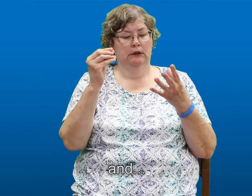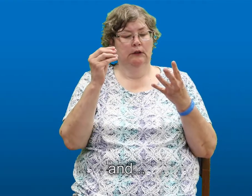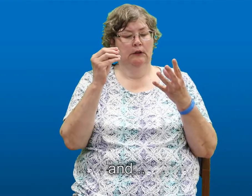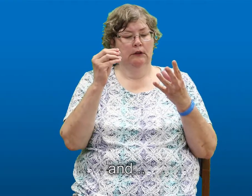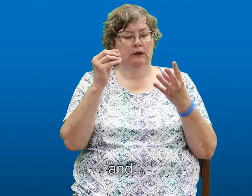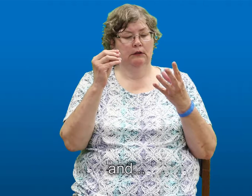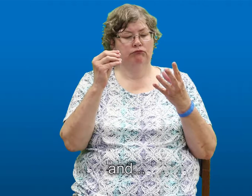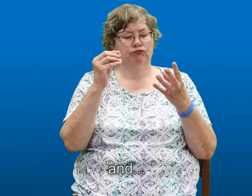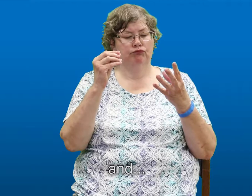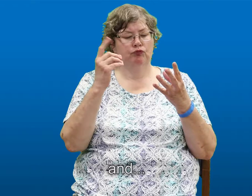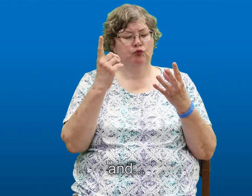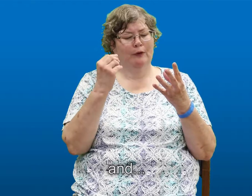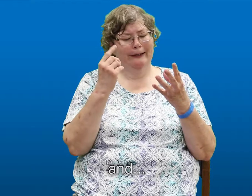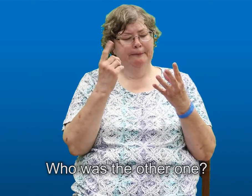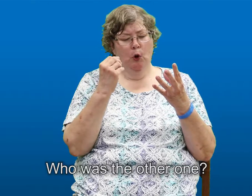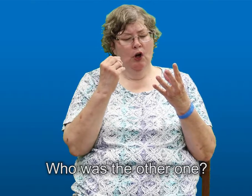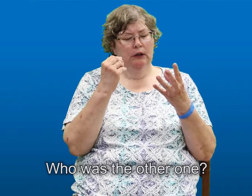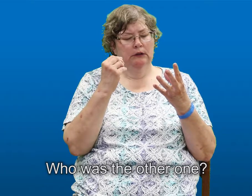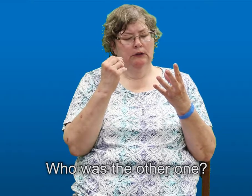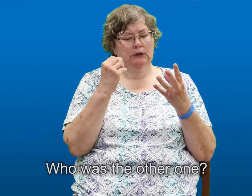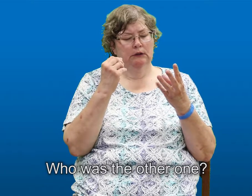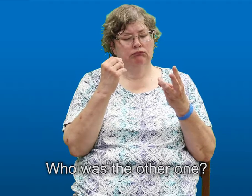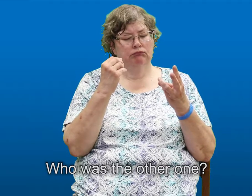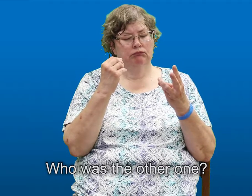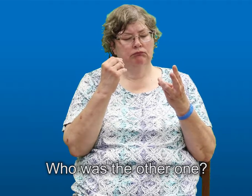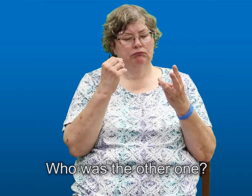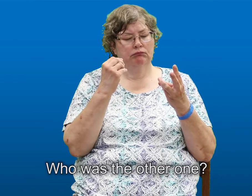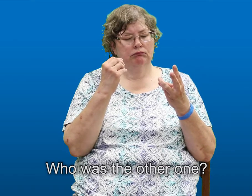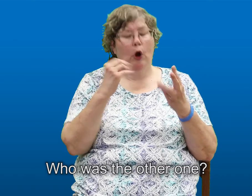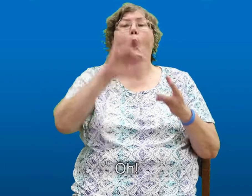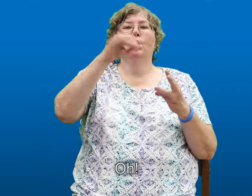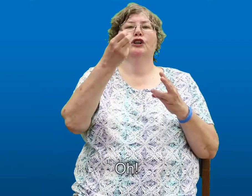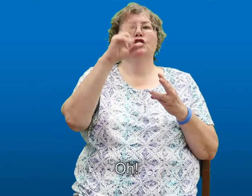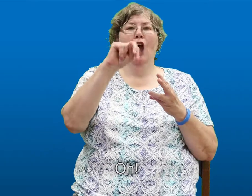John